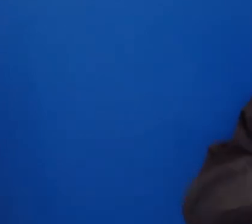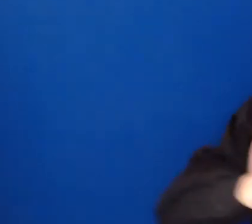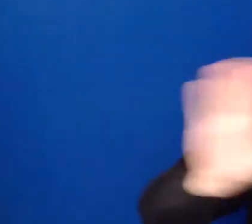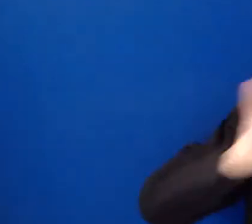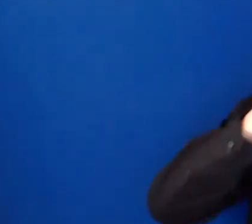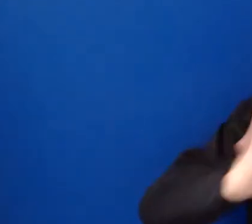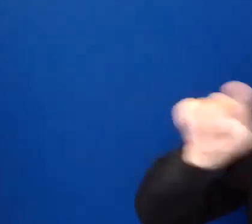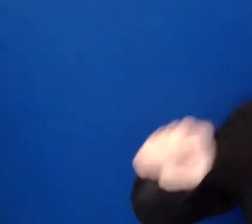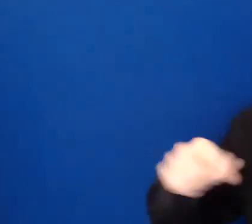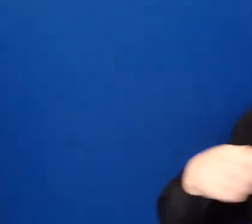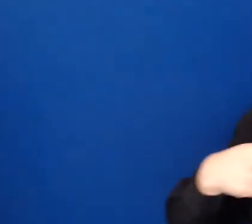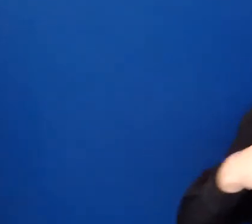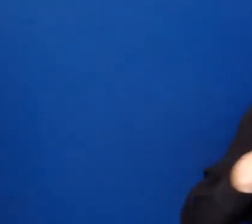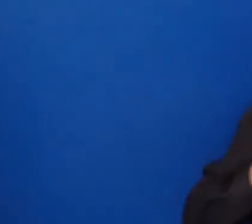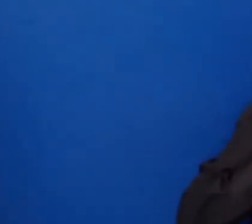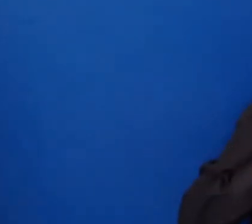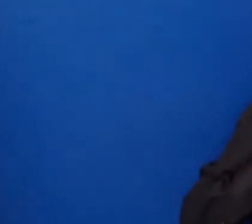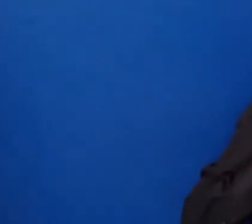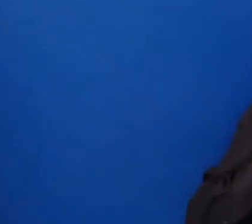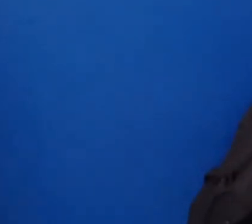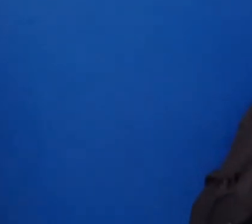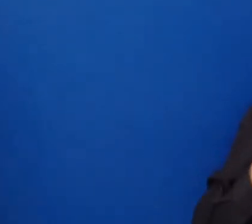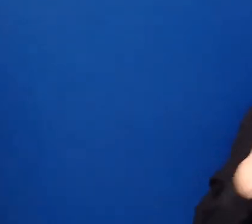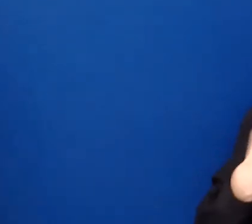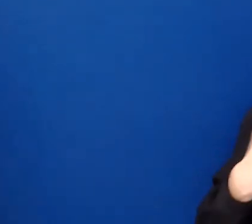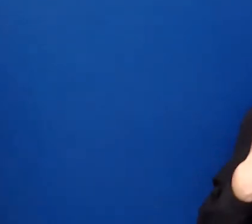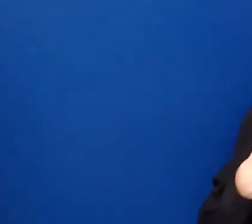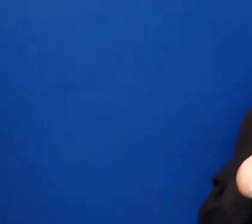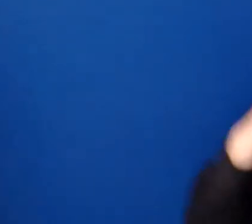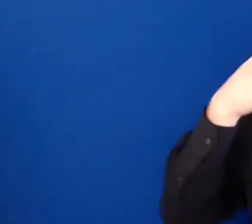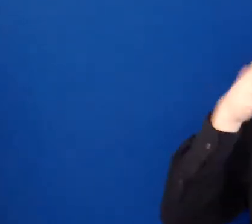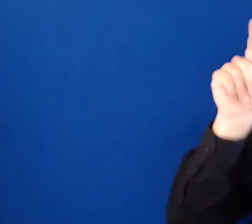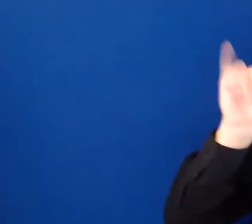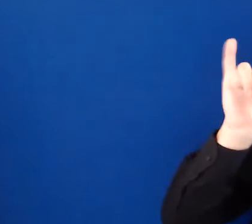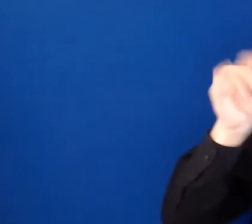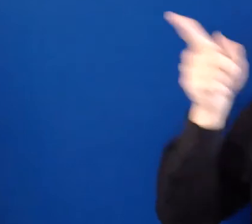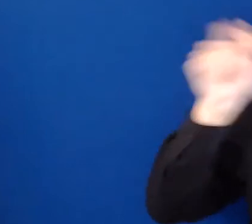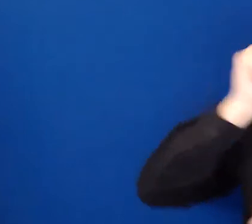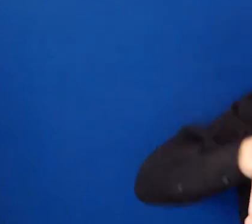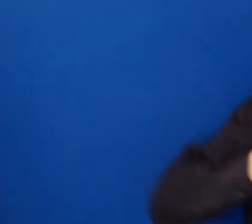thinking youth, our PTI gave us that number, that 0 through 29. And then